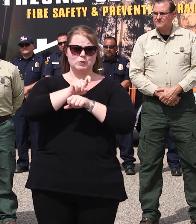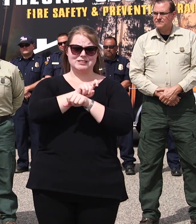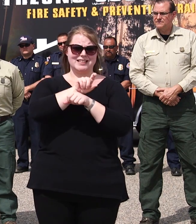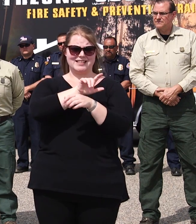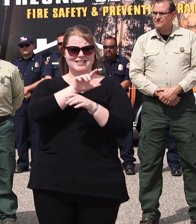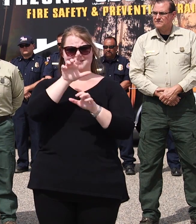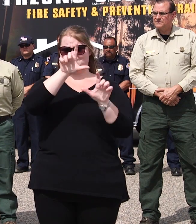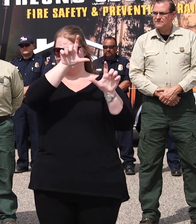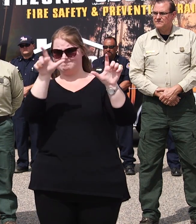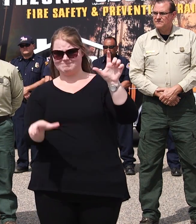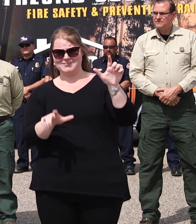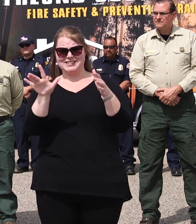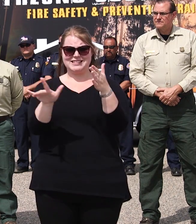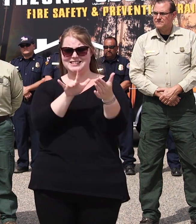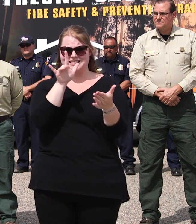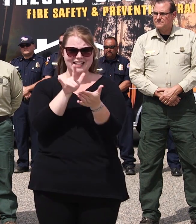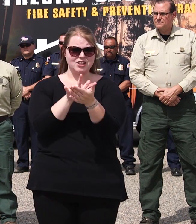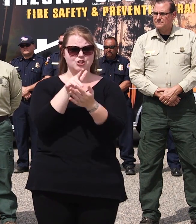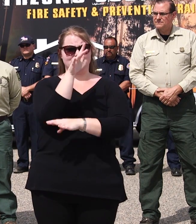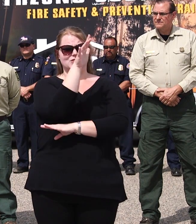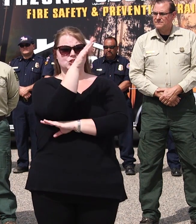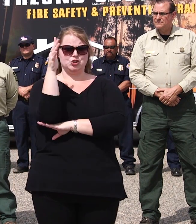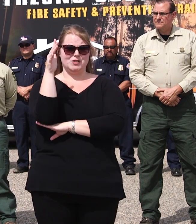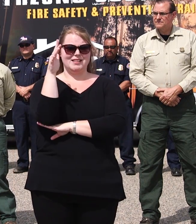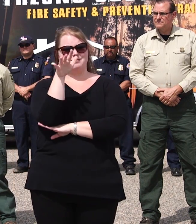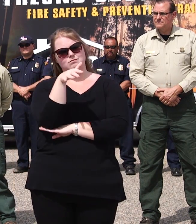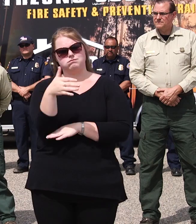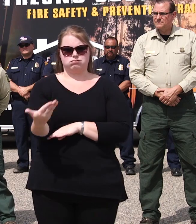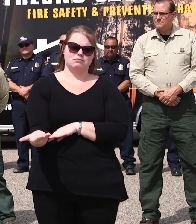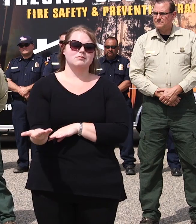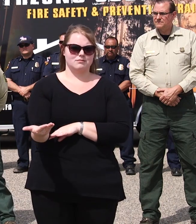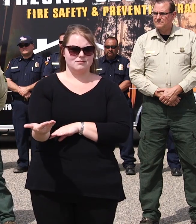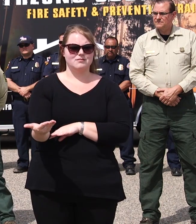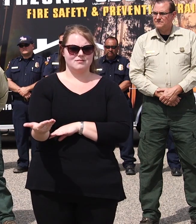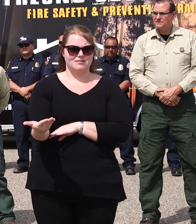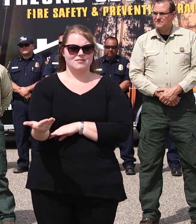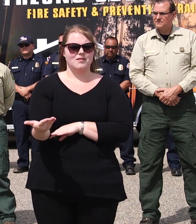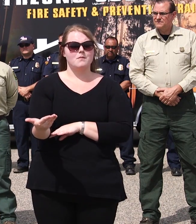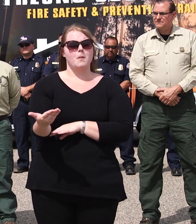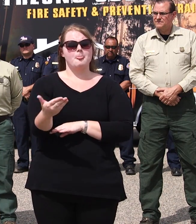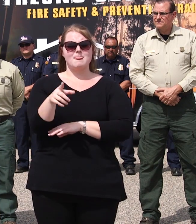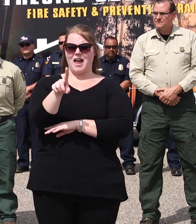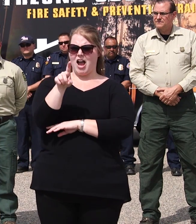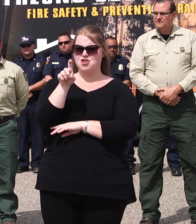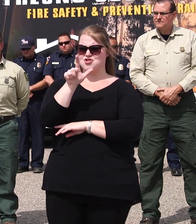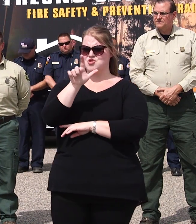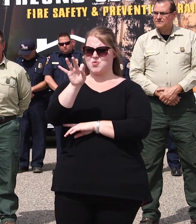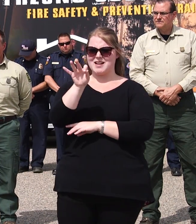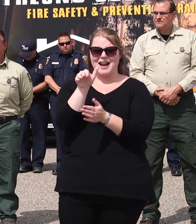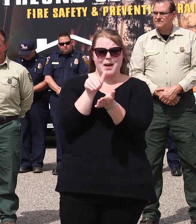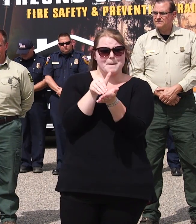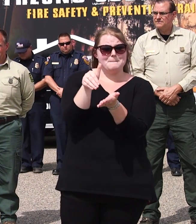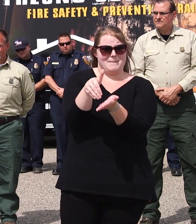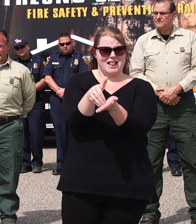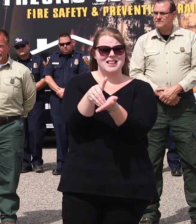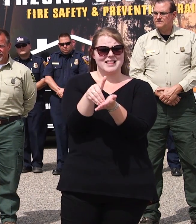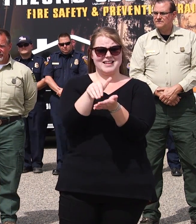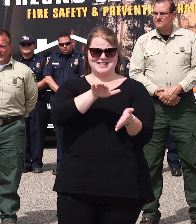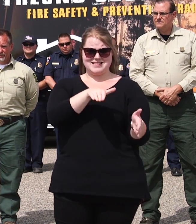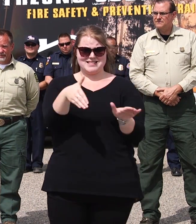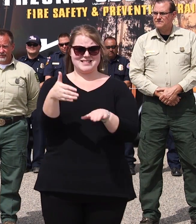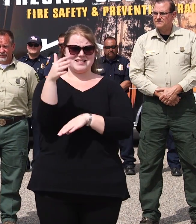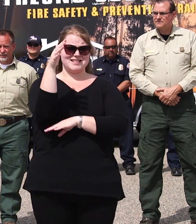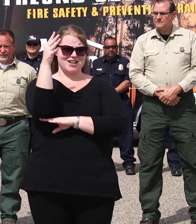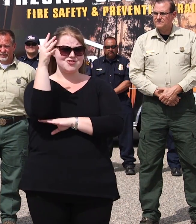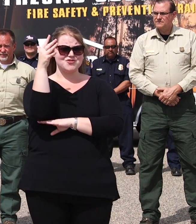epicenter of the tree mortality. And of the 129 million dead